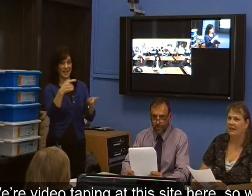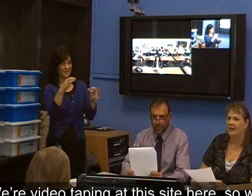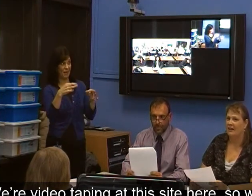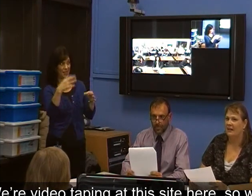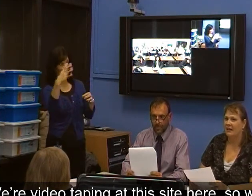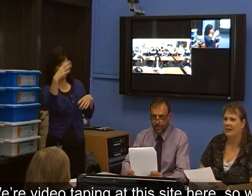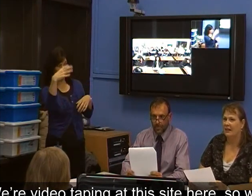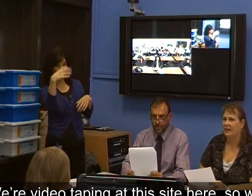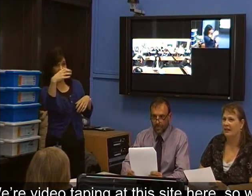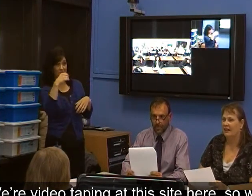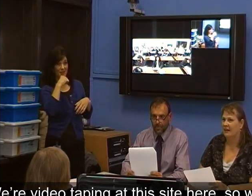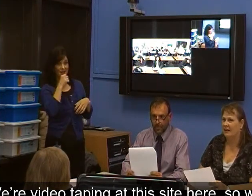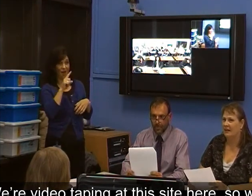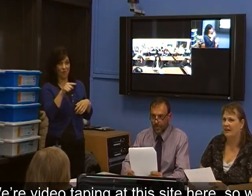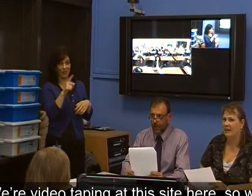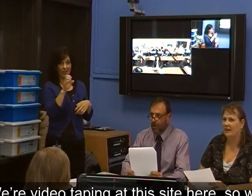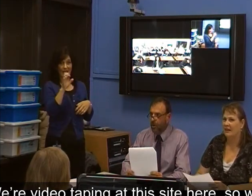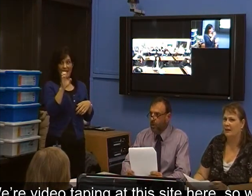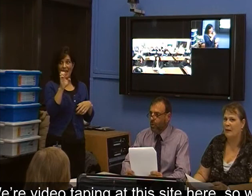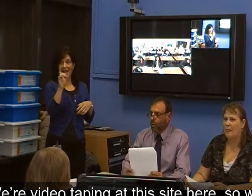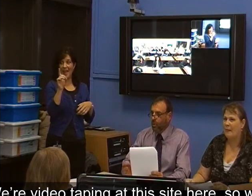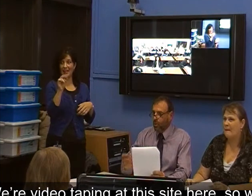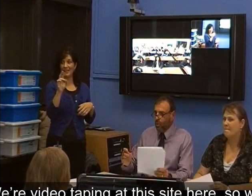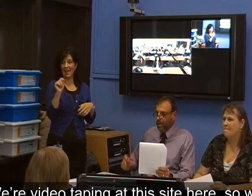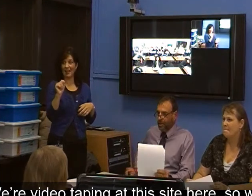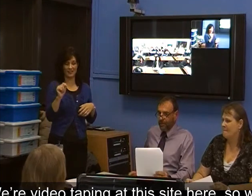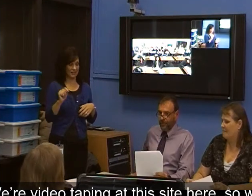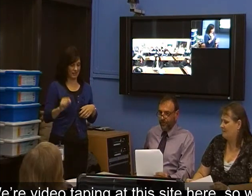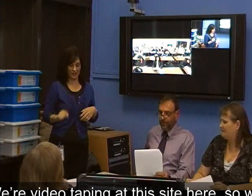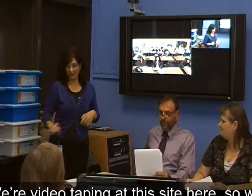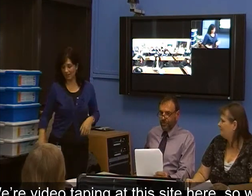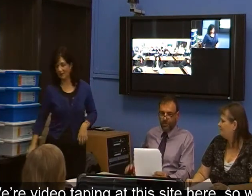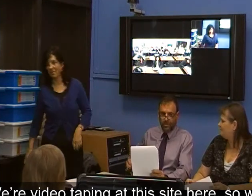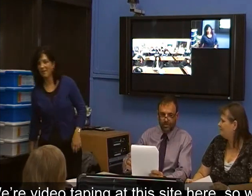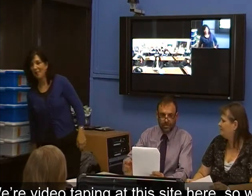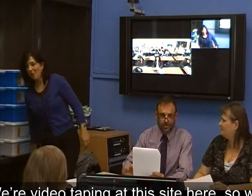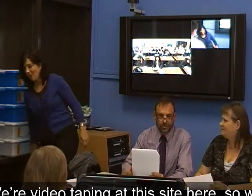not just the EdNet site? Because that's what Pam's confused with.